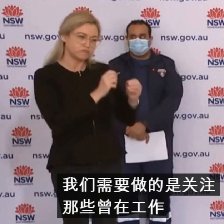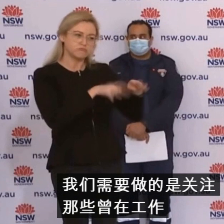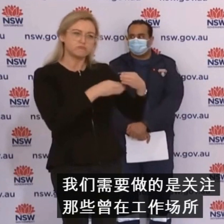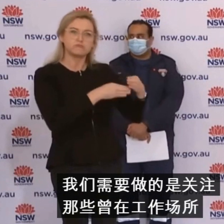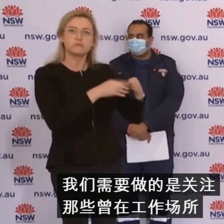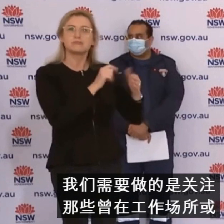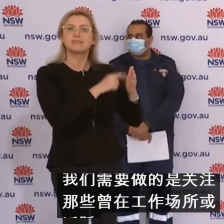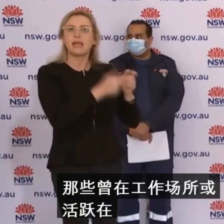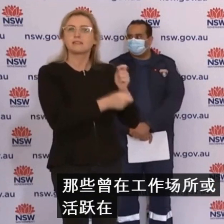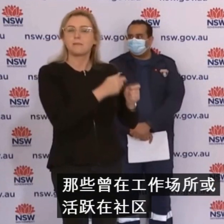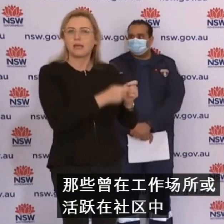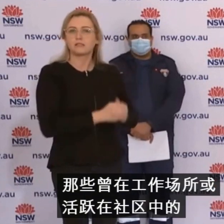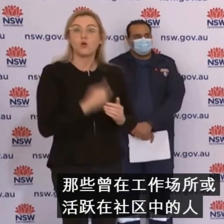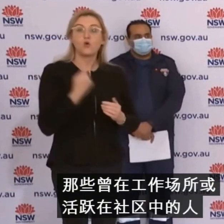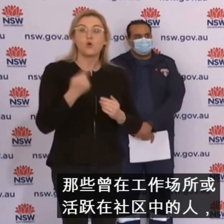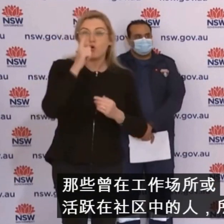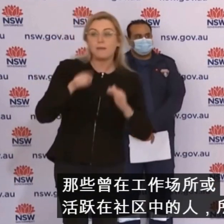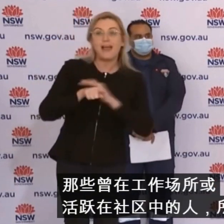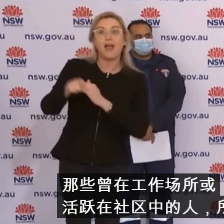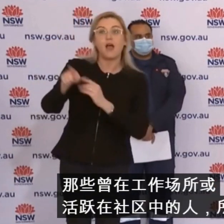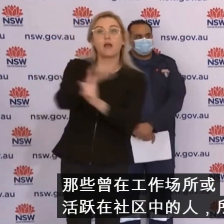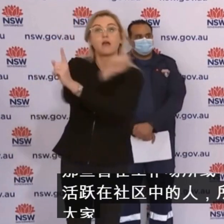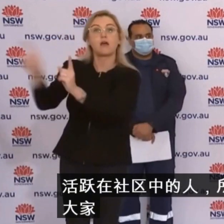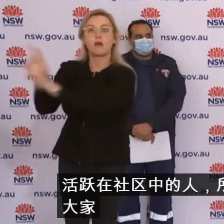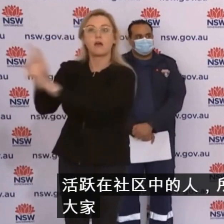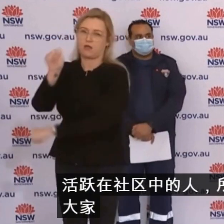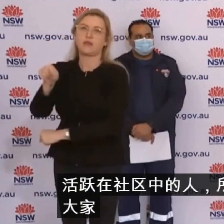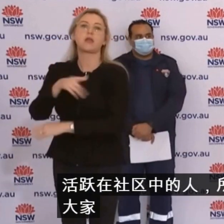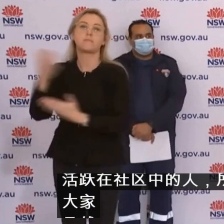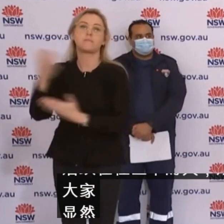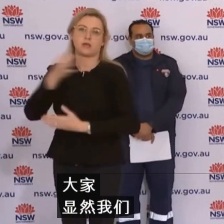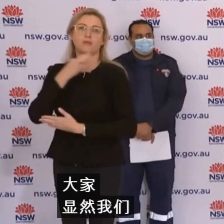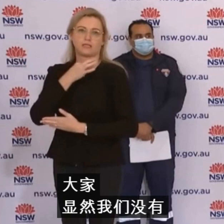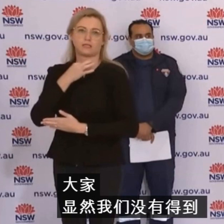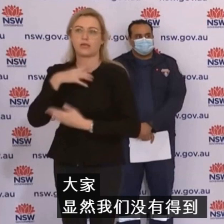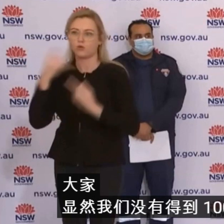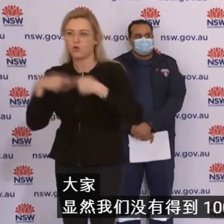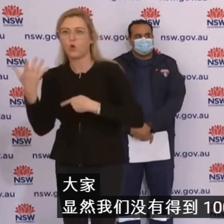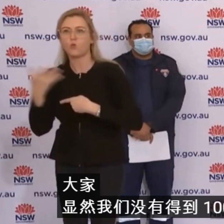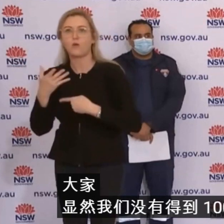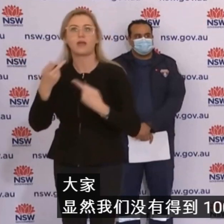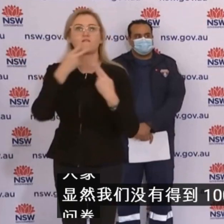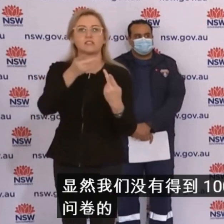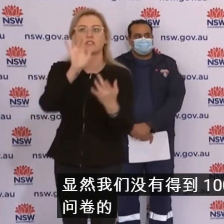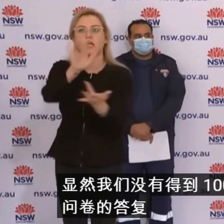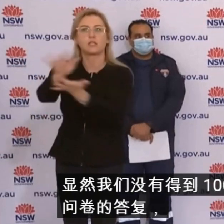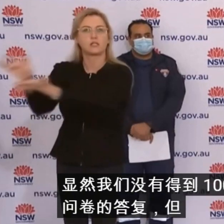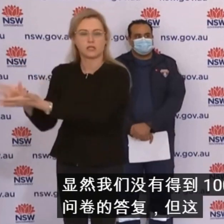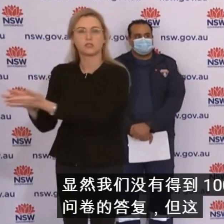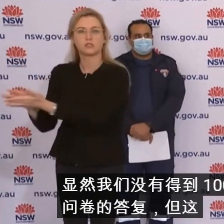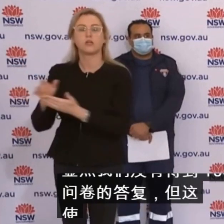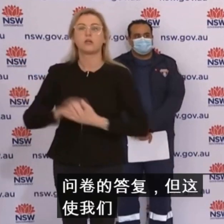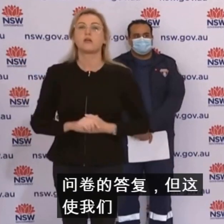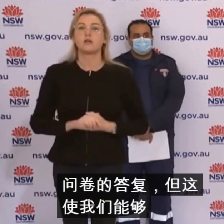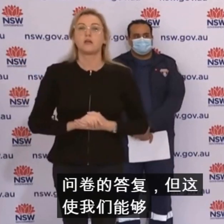in workplaces or active in the community. So can I thank everyone? Obviously we're not getting 100% response to that questionnaire,